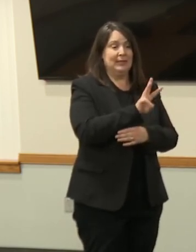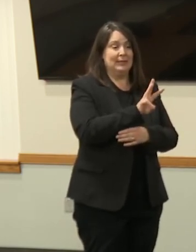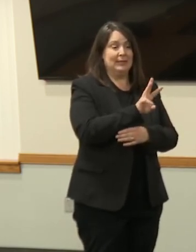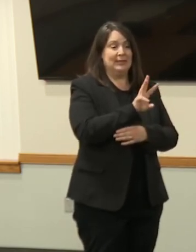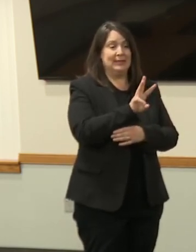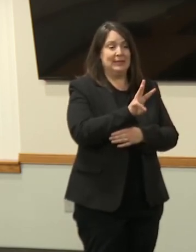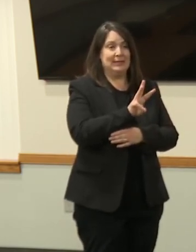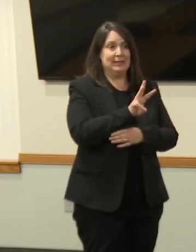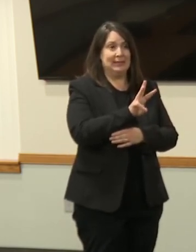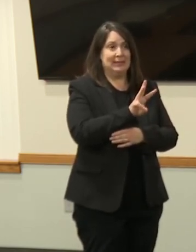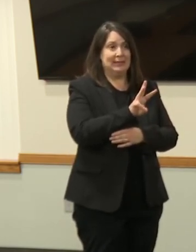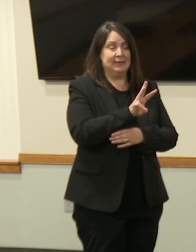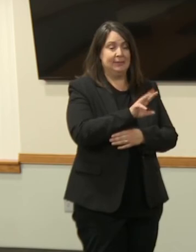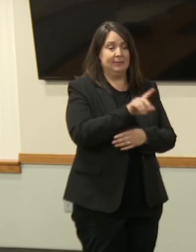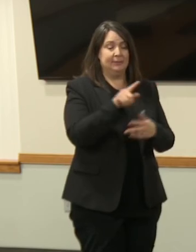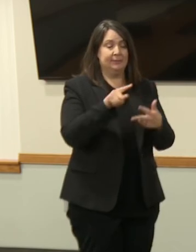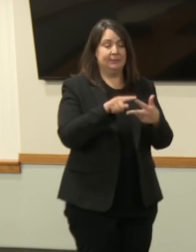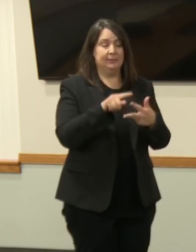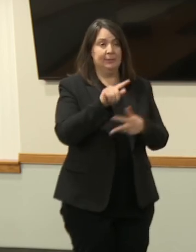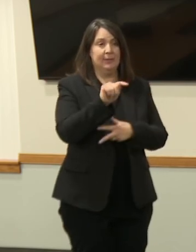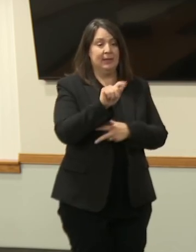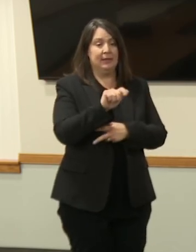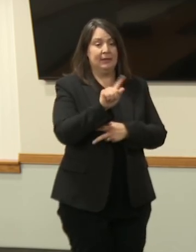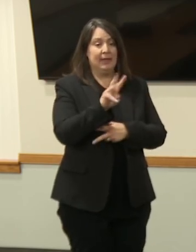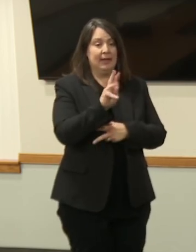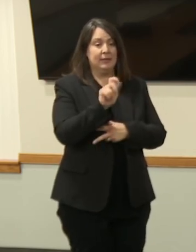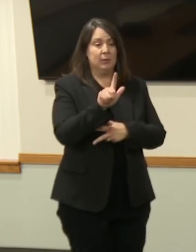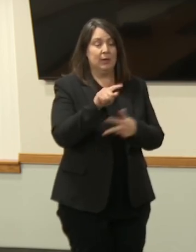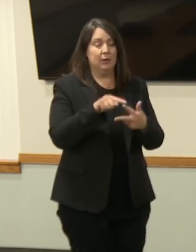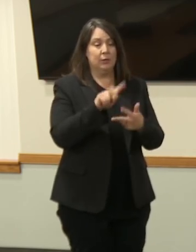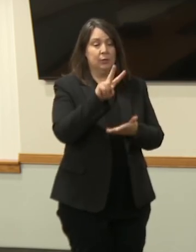4,866 cases. Tazewell County,